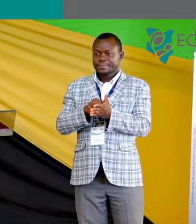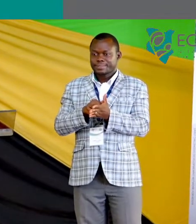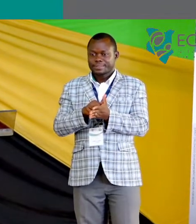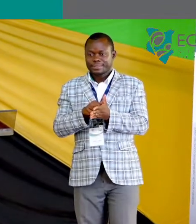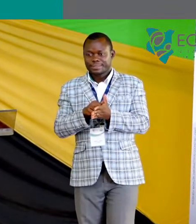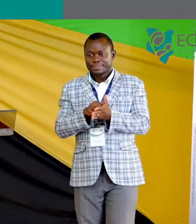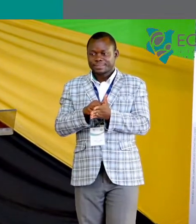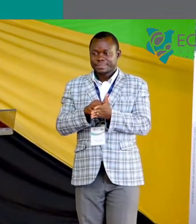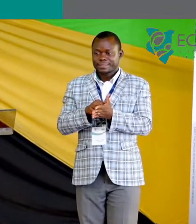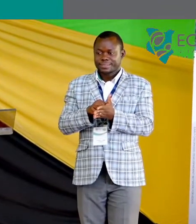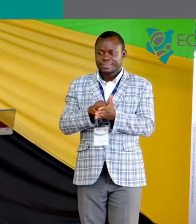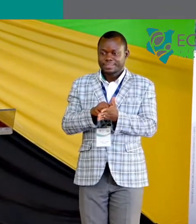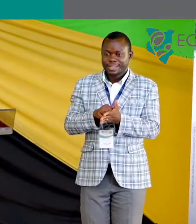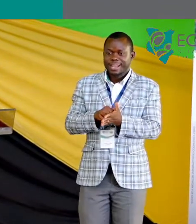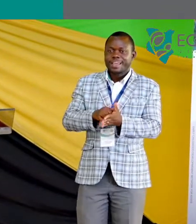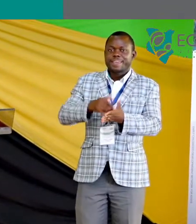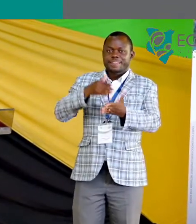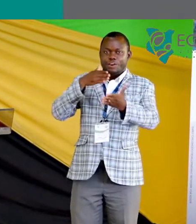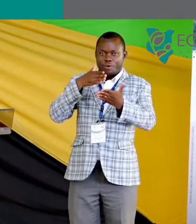phrasing of what we are doing.